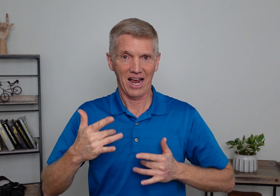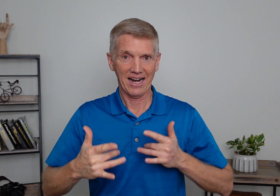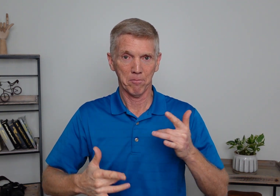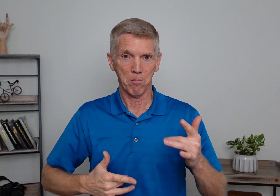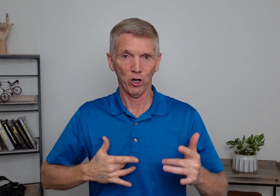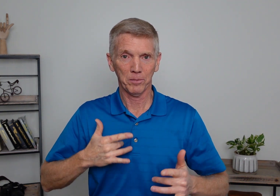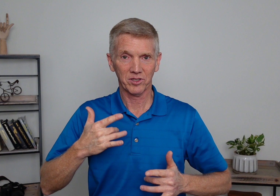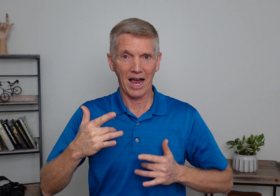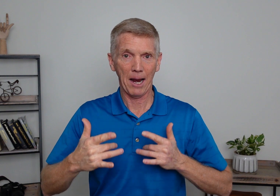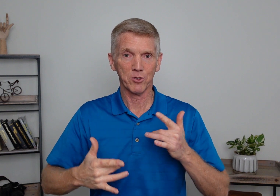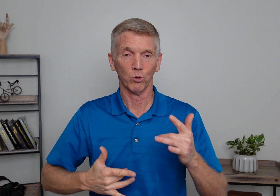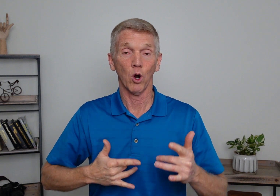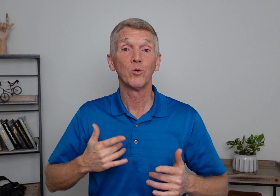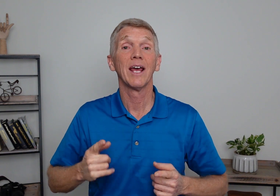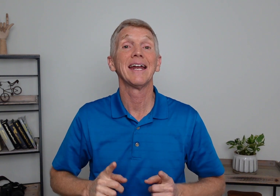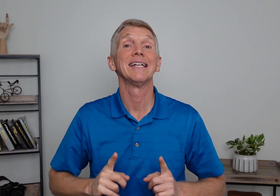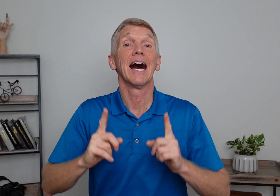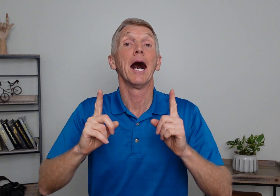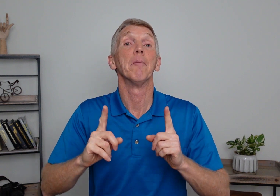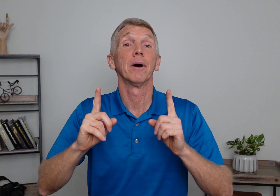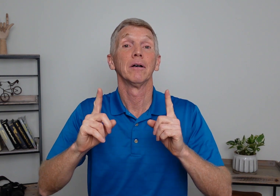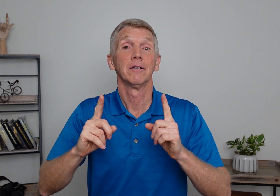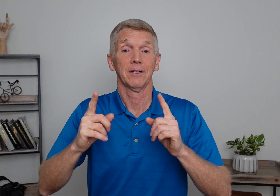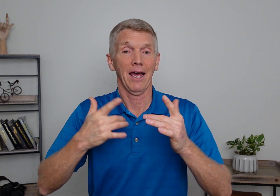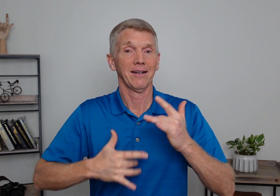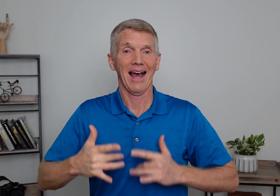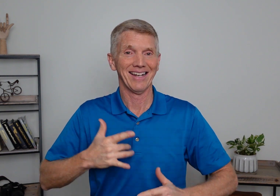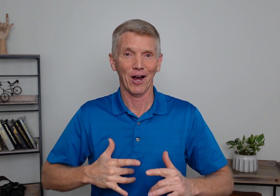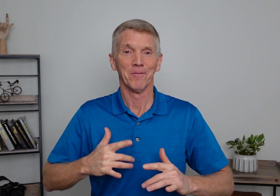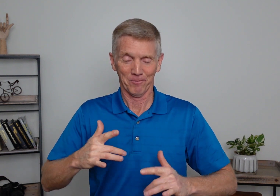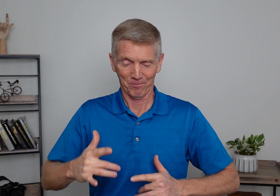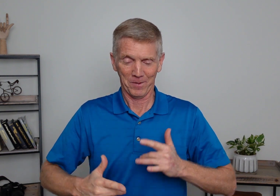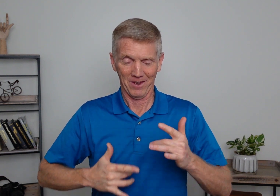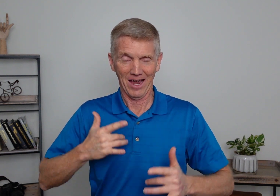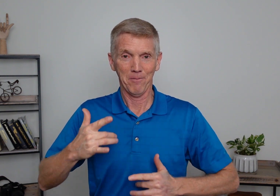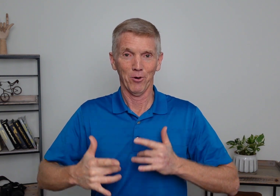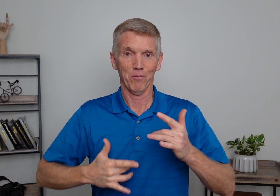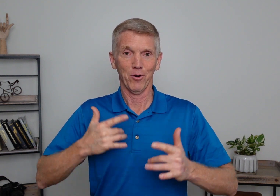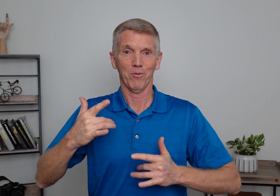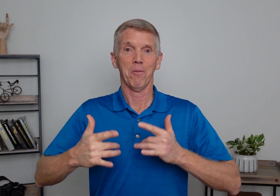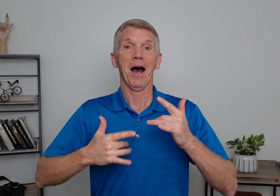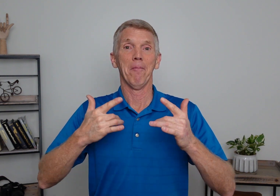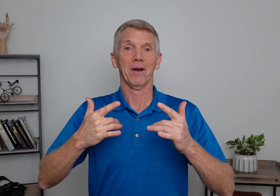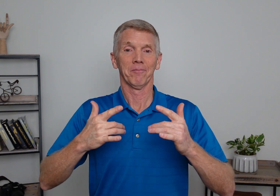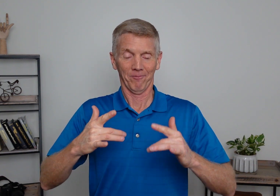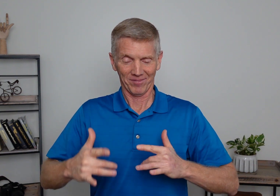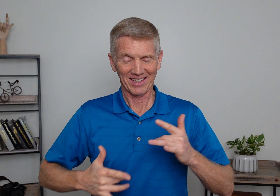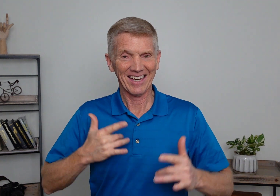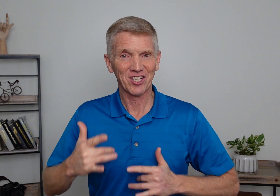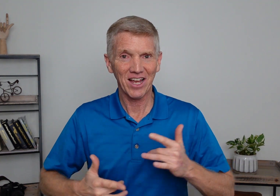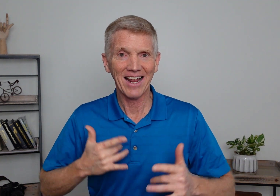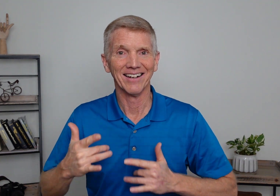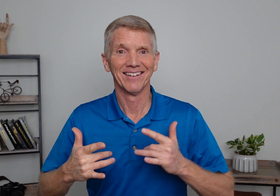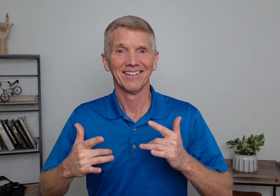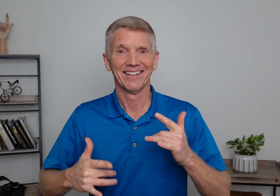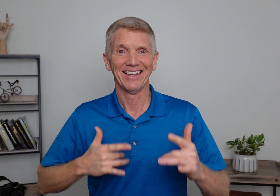Excited. Multiple times, rotating up. Okay? Not down. Okay? Boom, boom, boom, up. Excited.